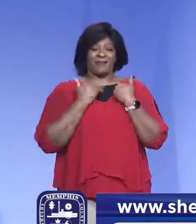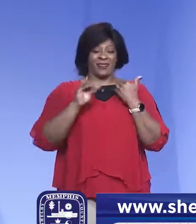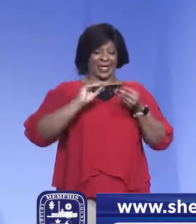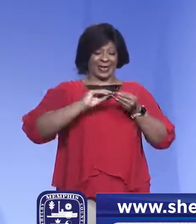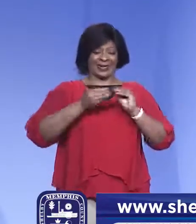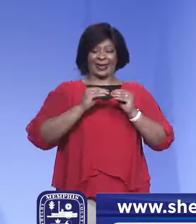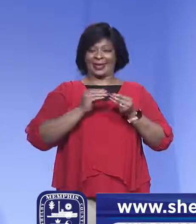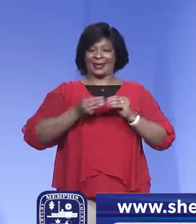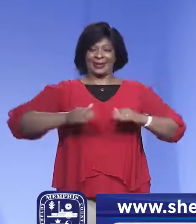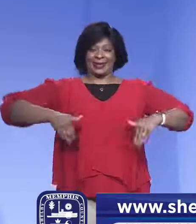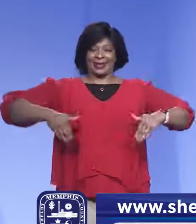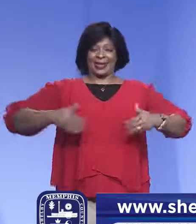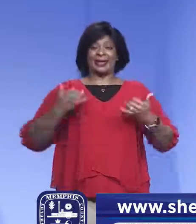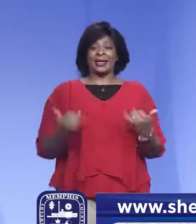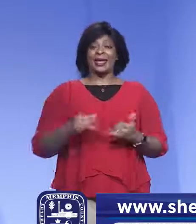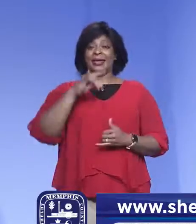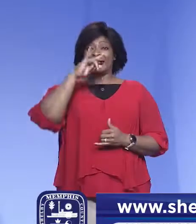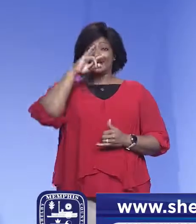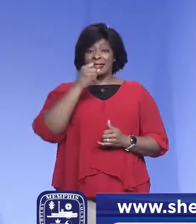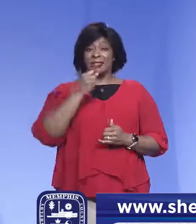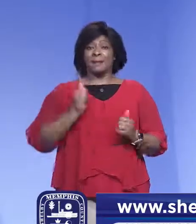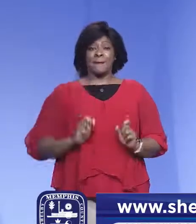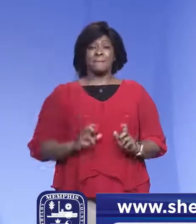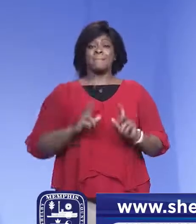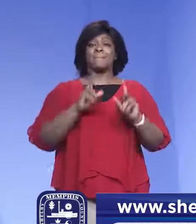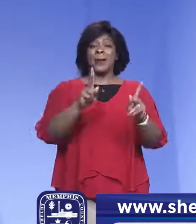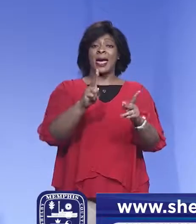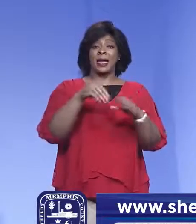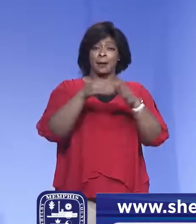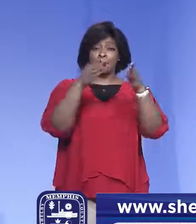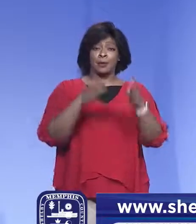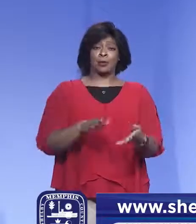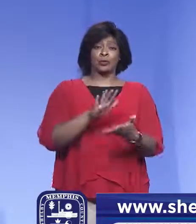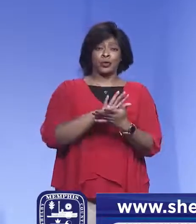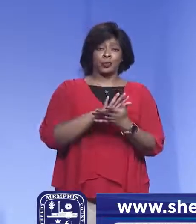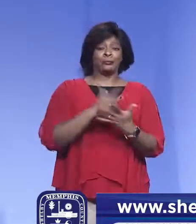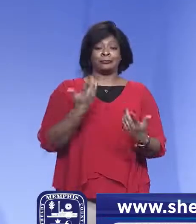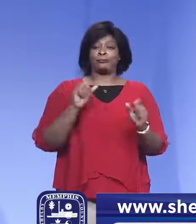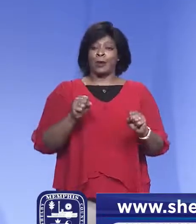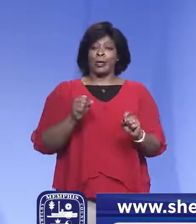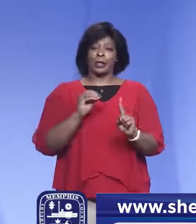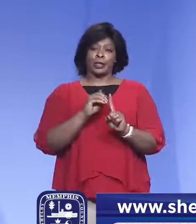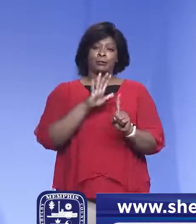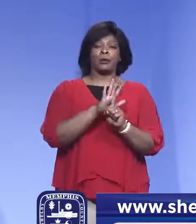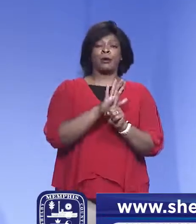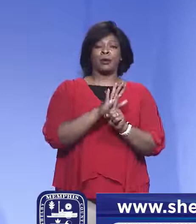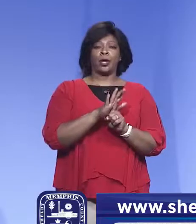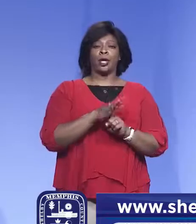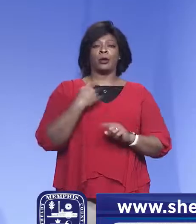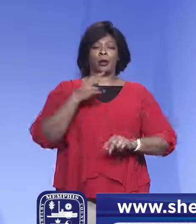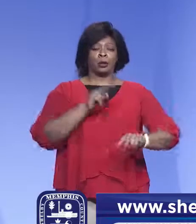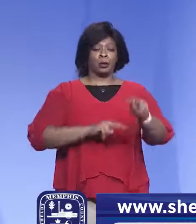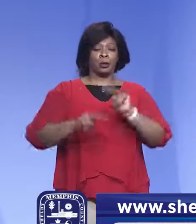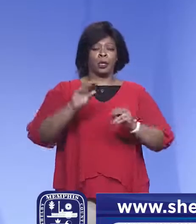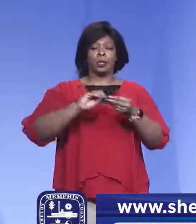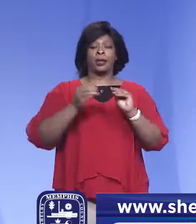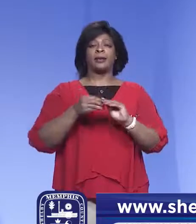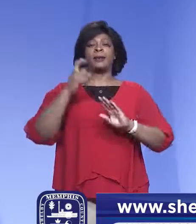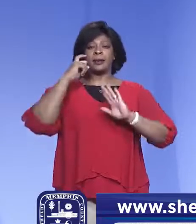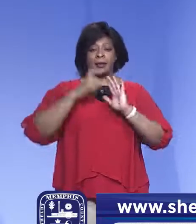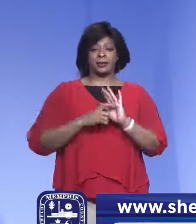data. Now that kids are back in school, are exposed, we look at our data and we see that